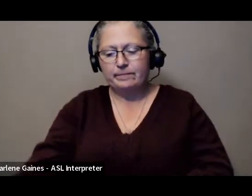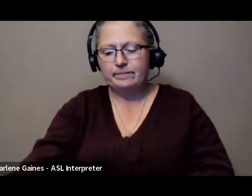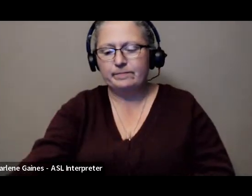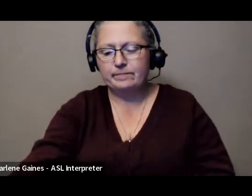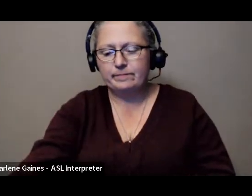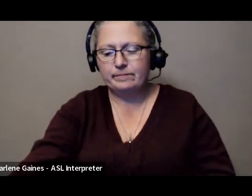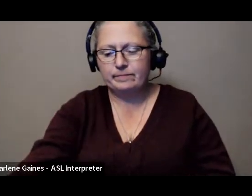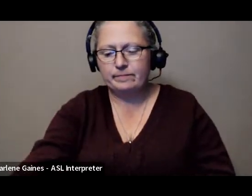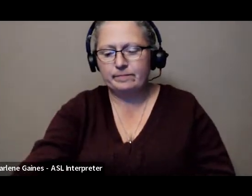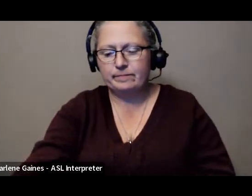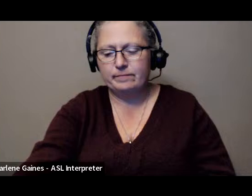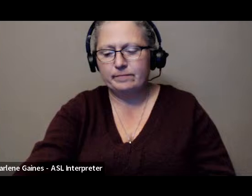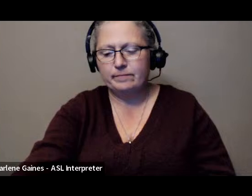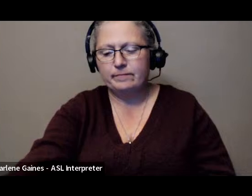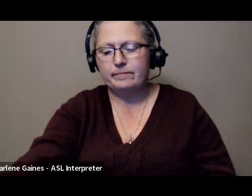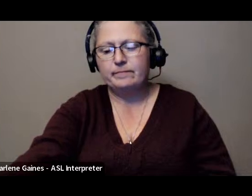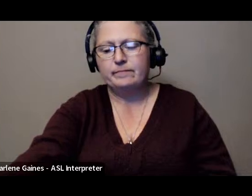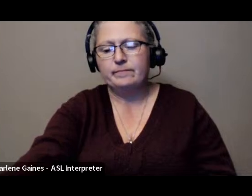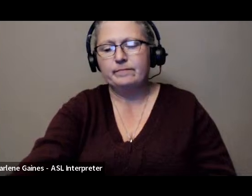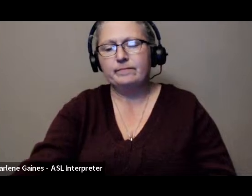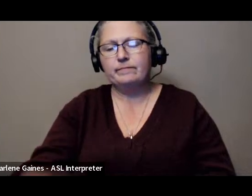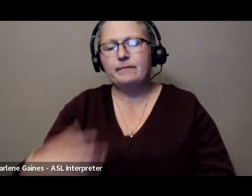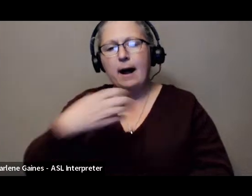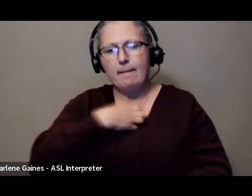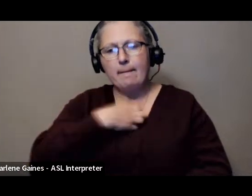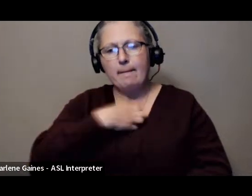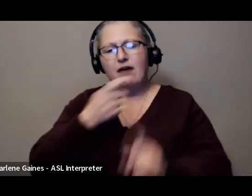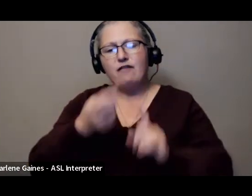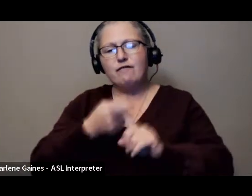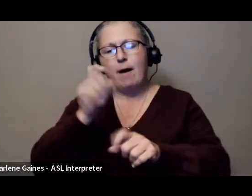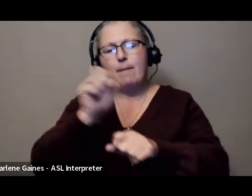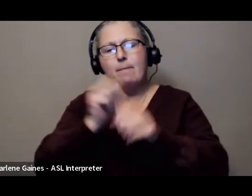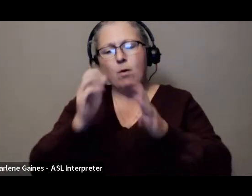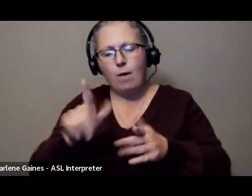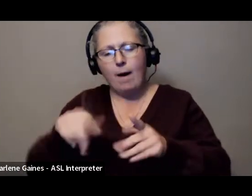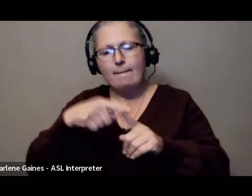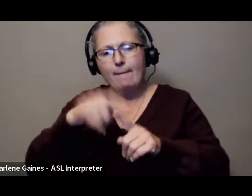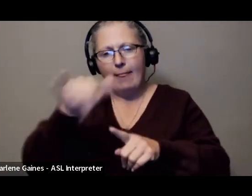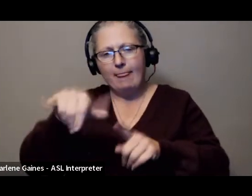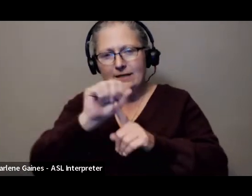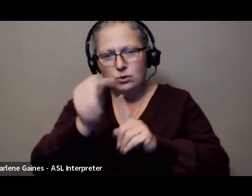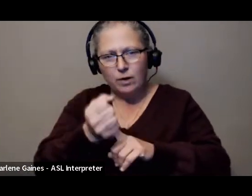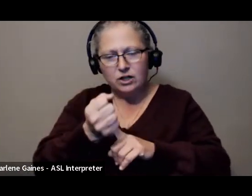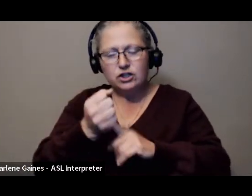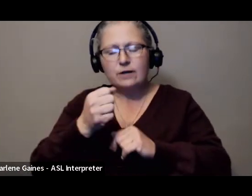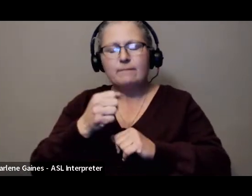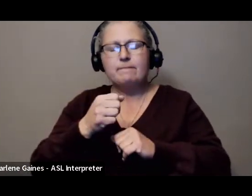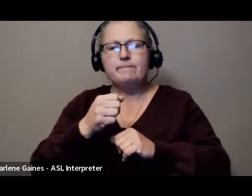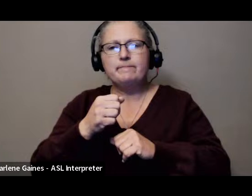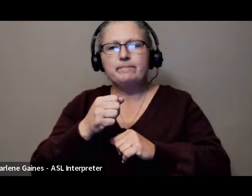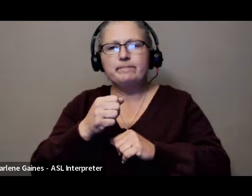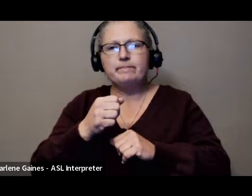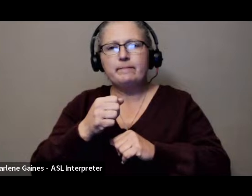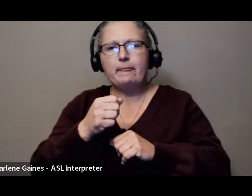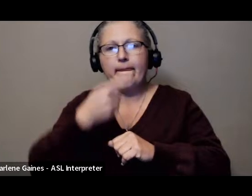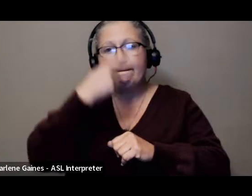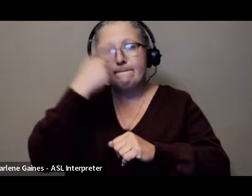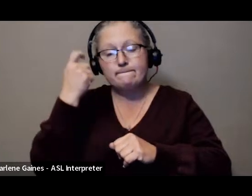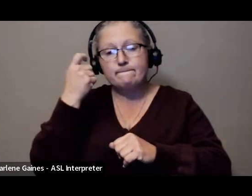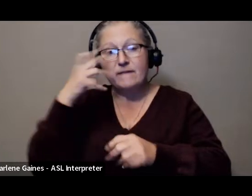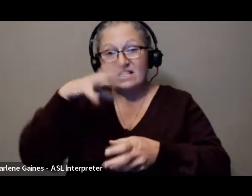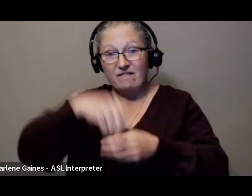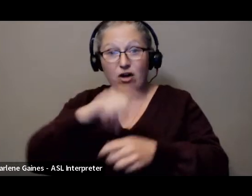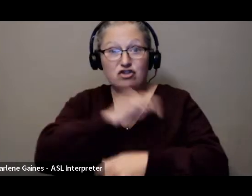There was a complaint made by an employee regarding this situation. Now, again, it's because it